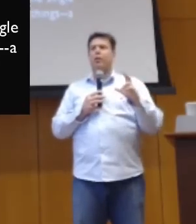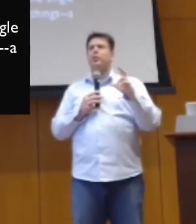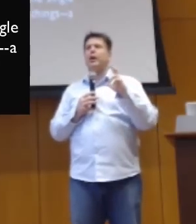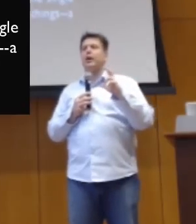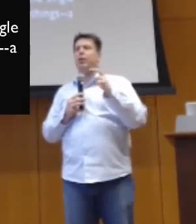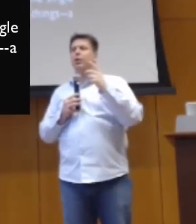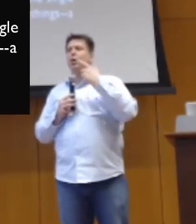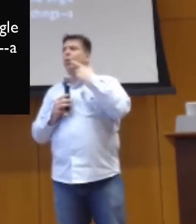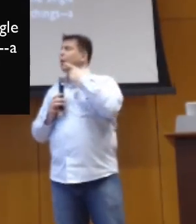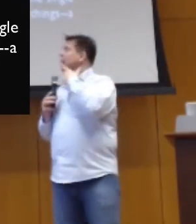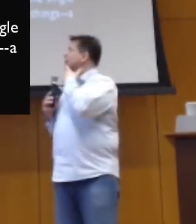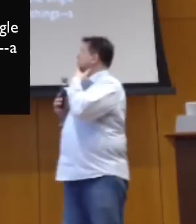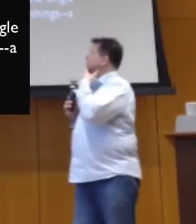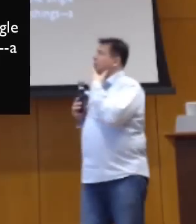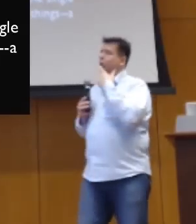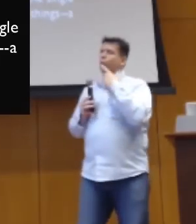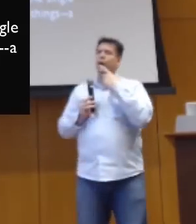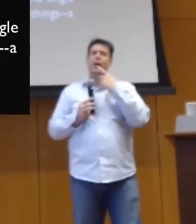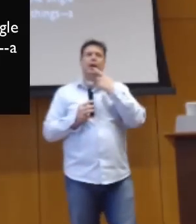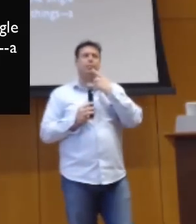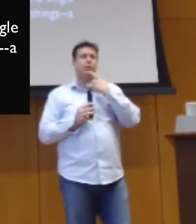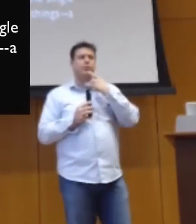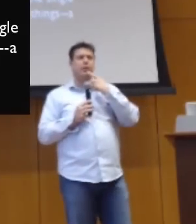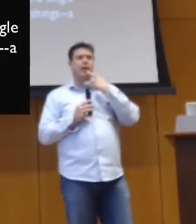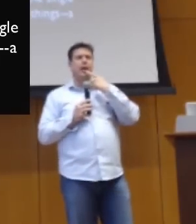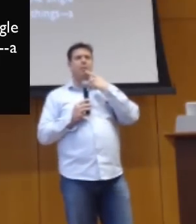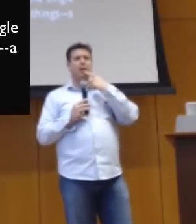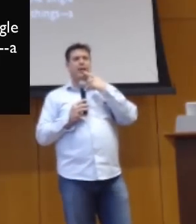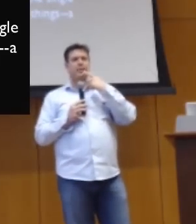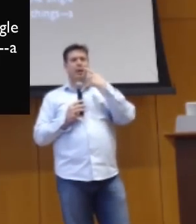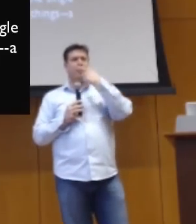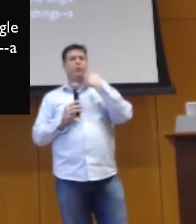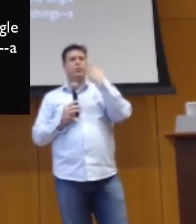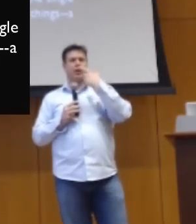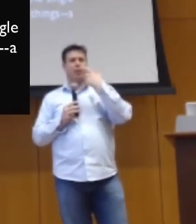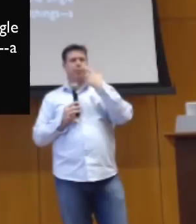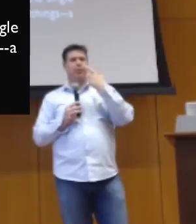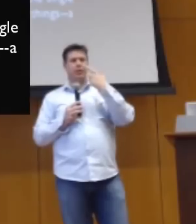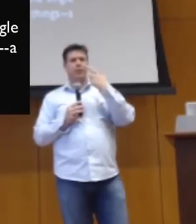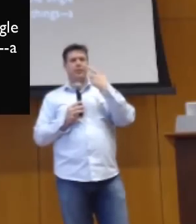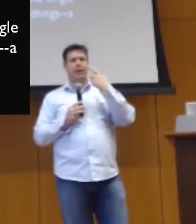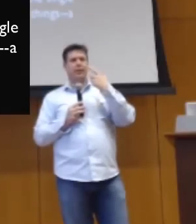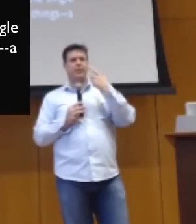we're talking about what happens when a person makes a mouth shape that looks like this.